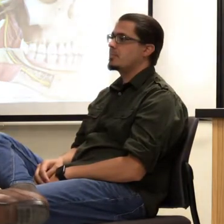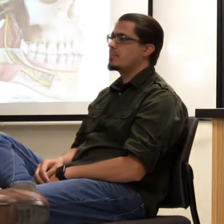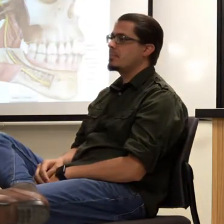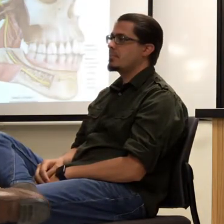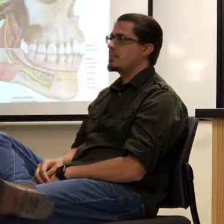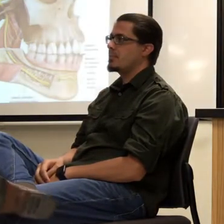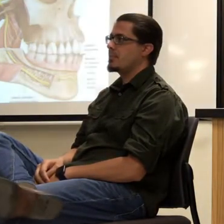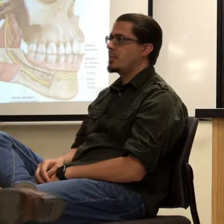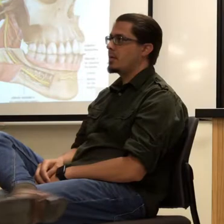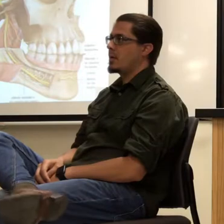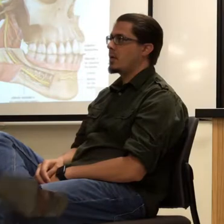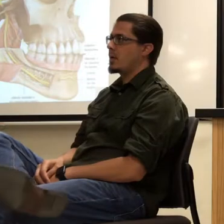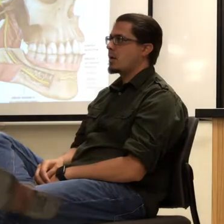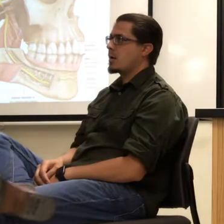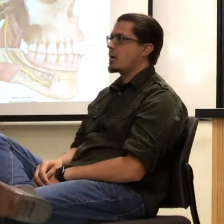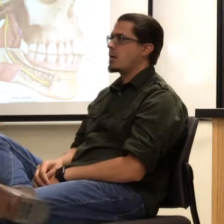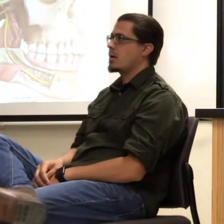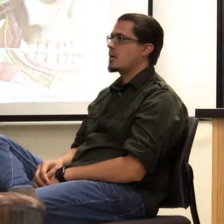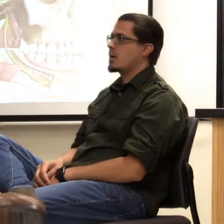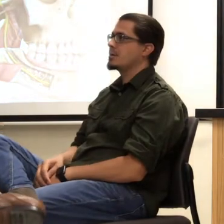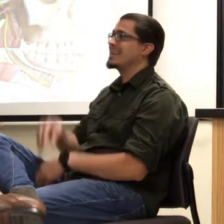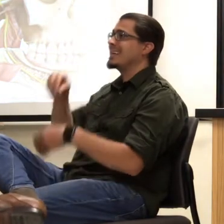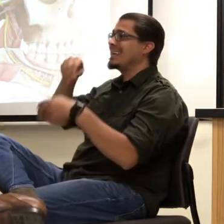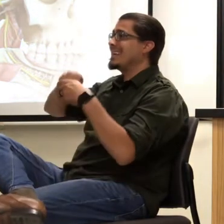So this nerve here running in the jawbone